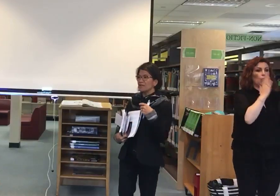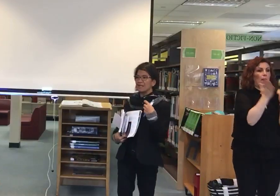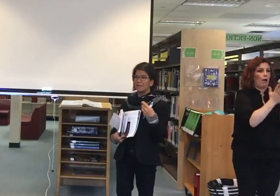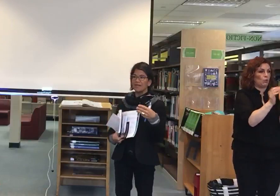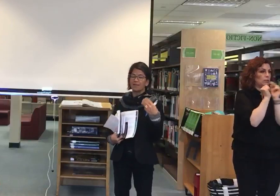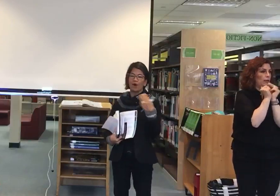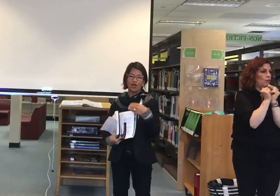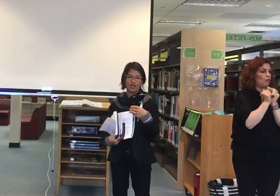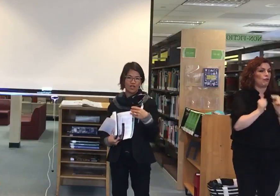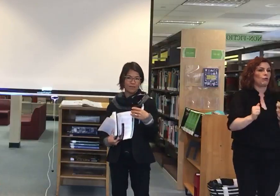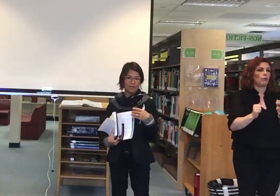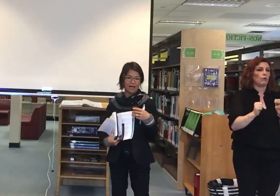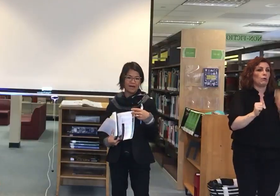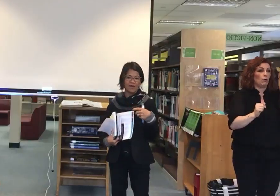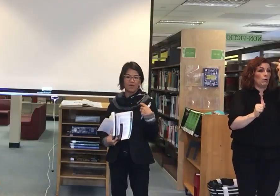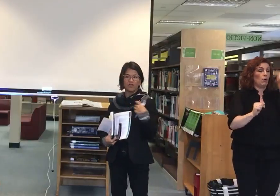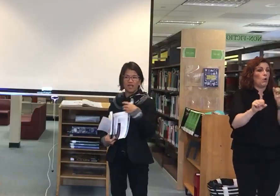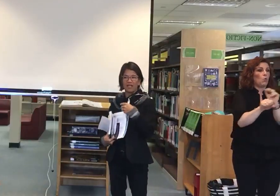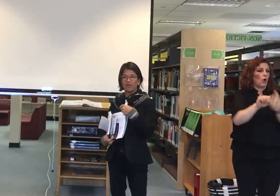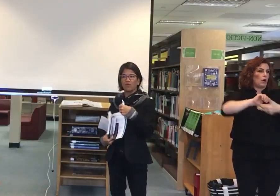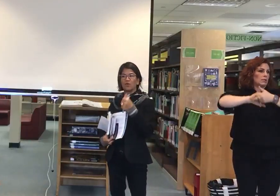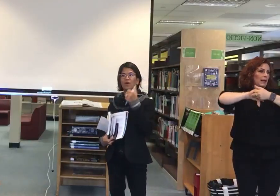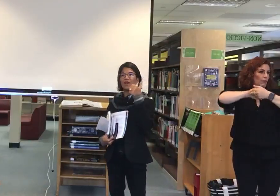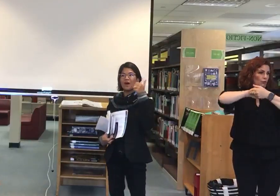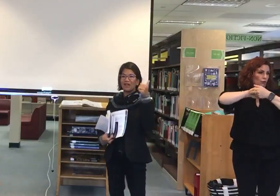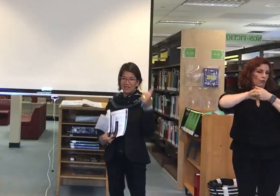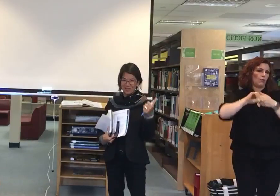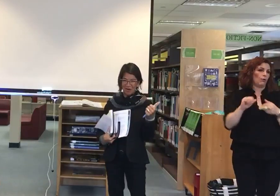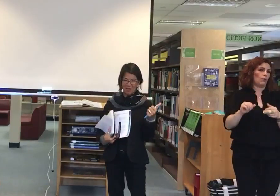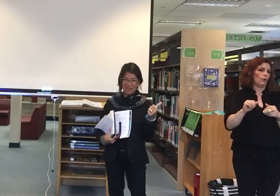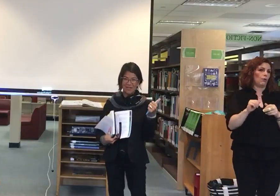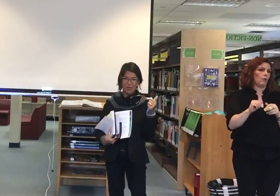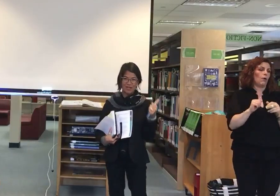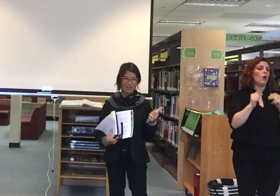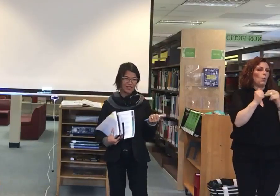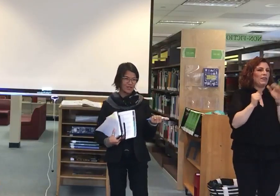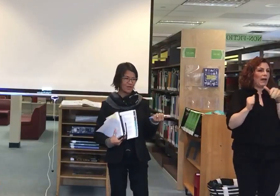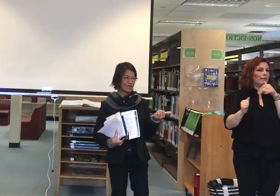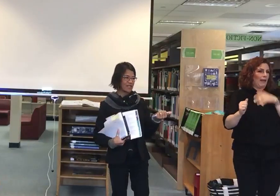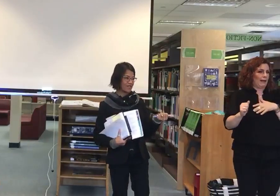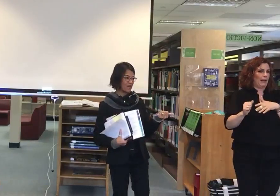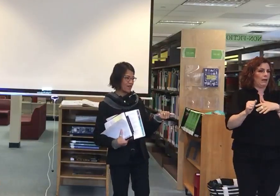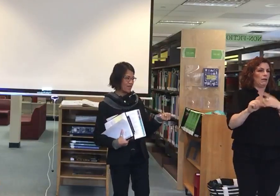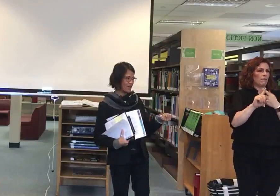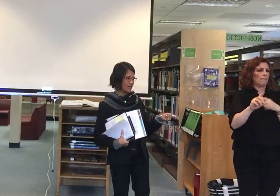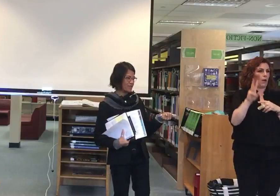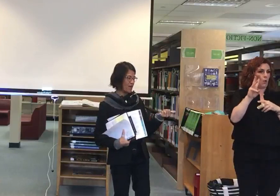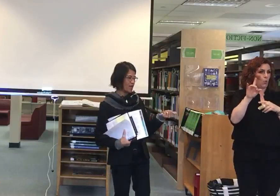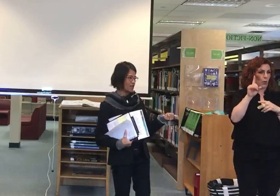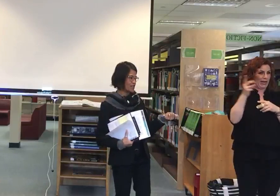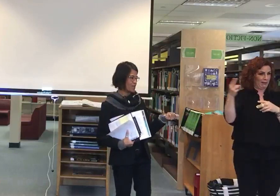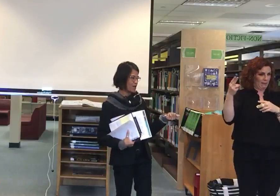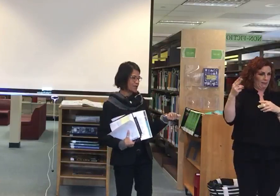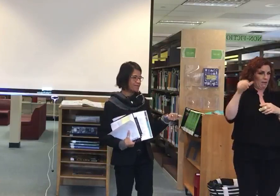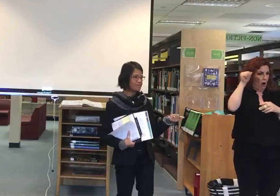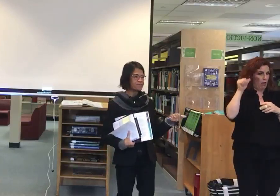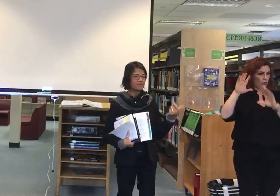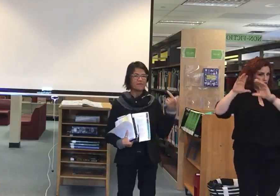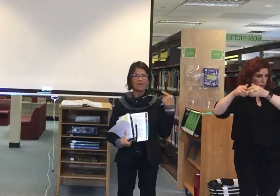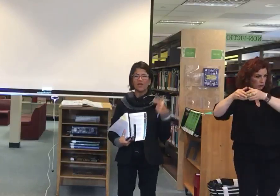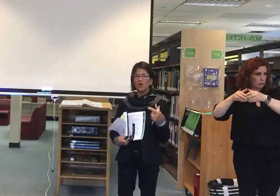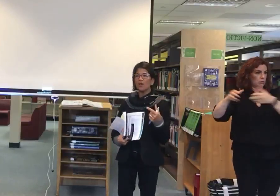and there was, it's a partnership that we've created through Elissa Robin, the Western Institute for the Deaf and Hard of Hearing Audiology